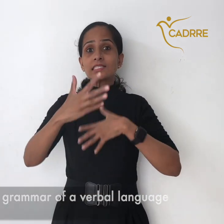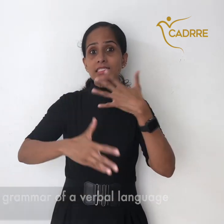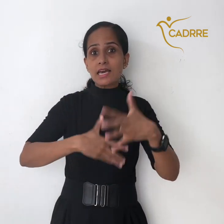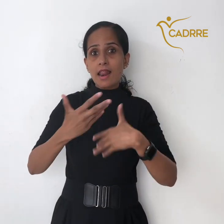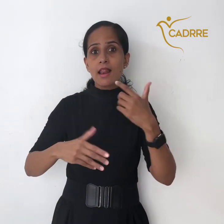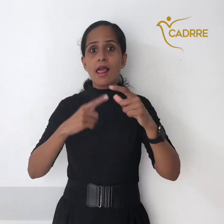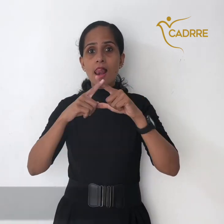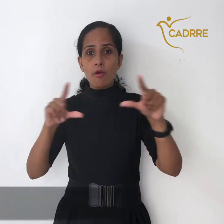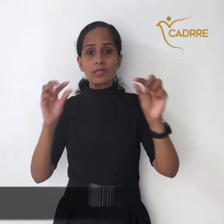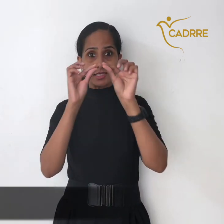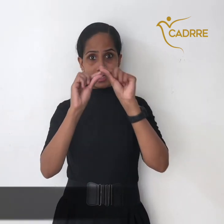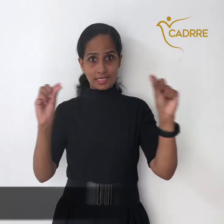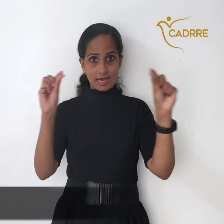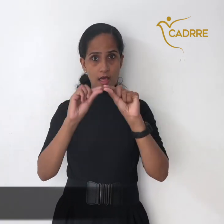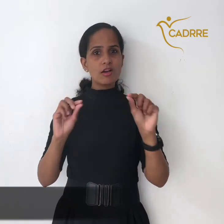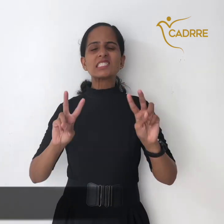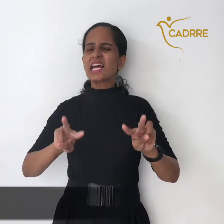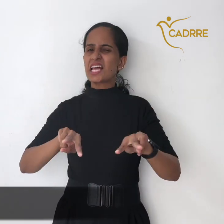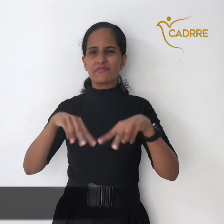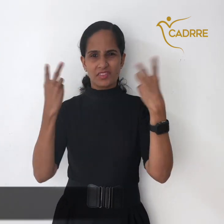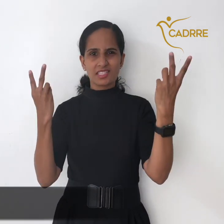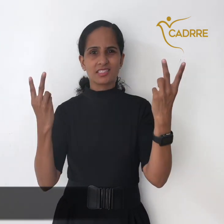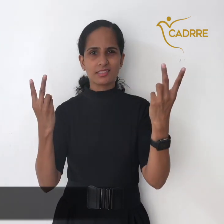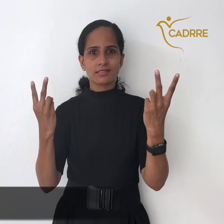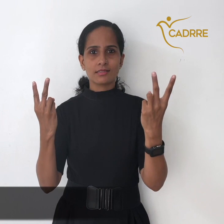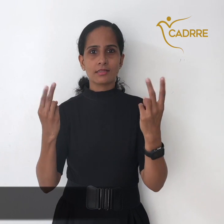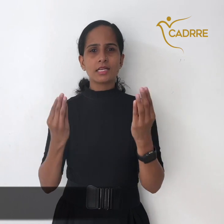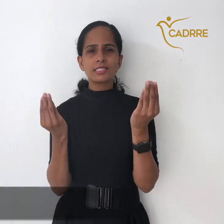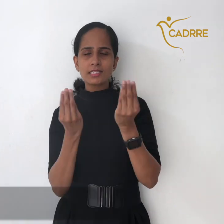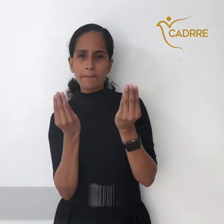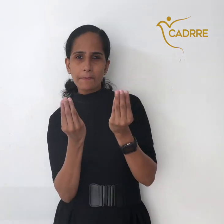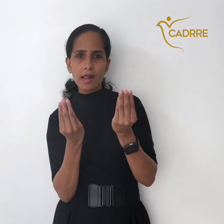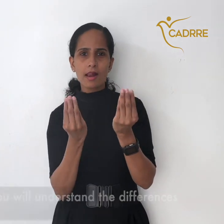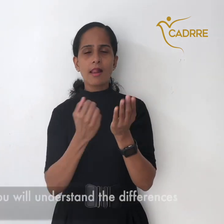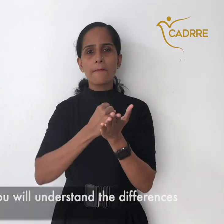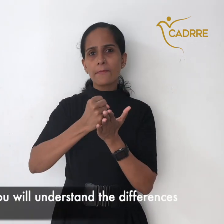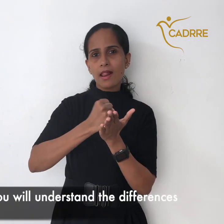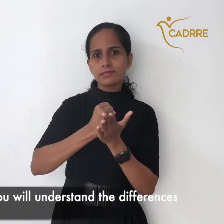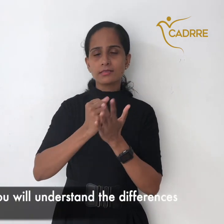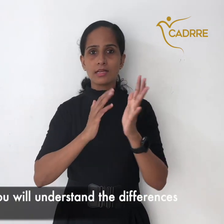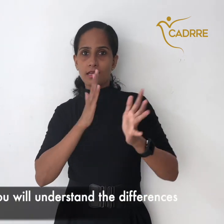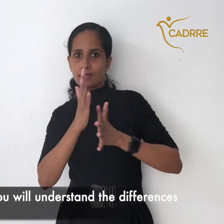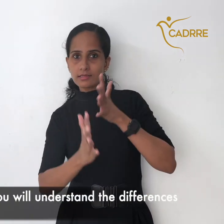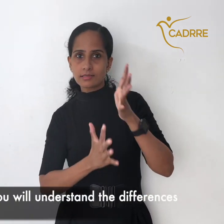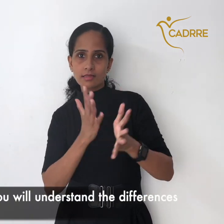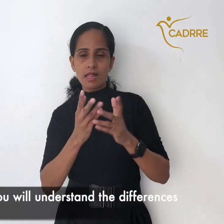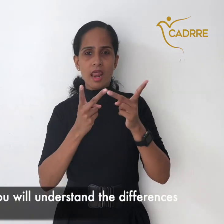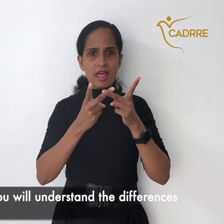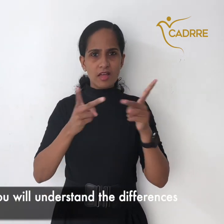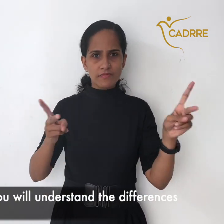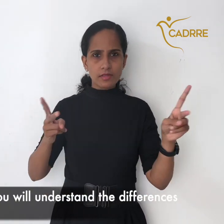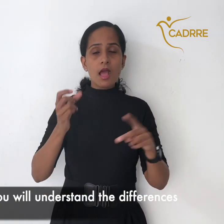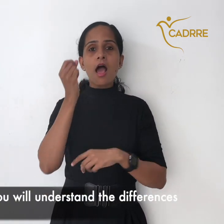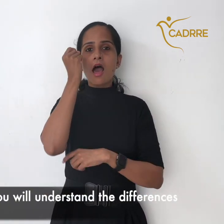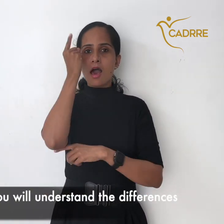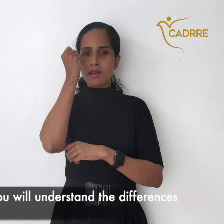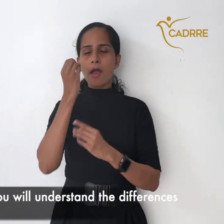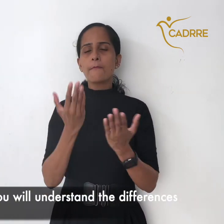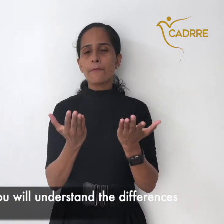The structure is different. As you keep practicing, you will understand the differences.